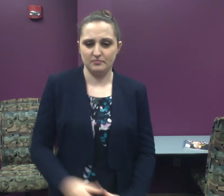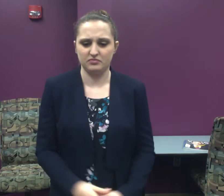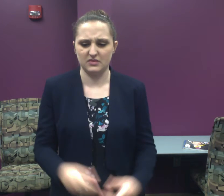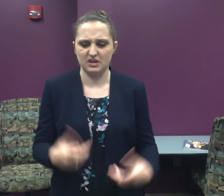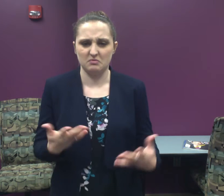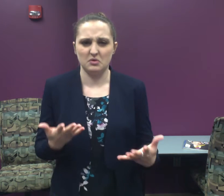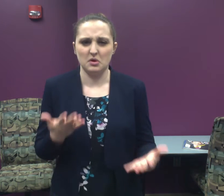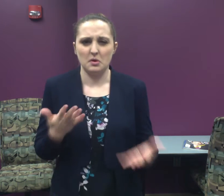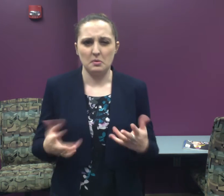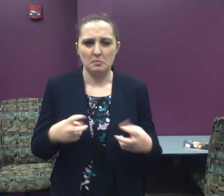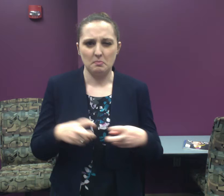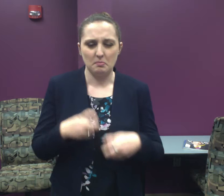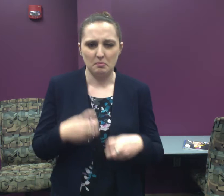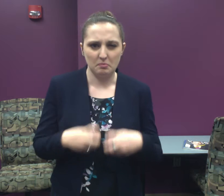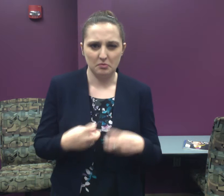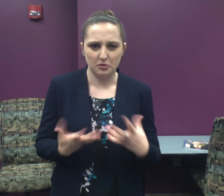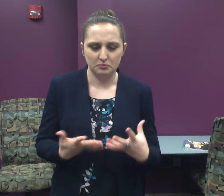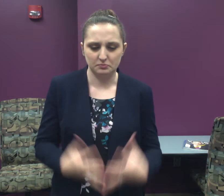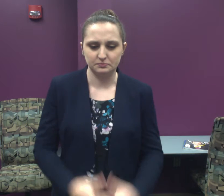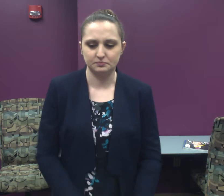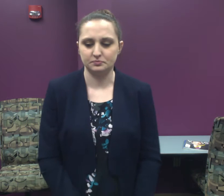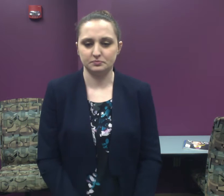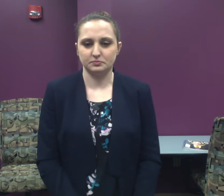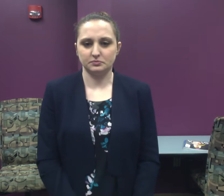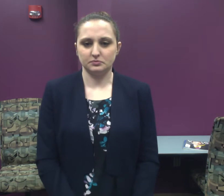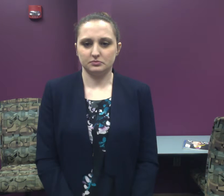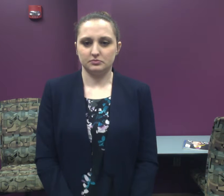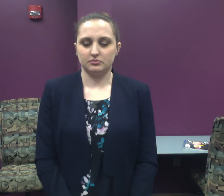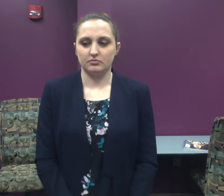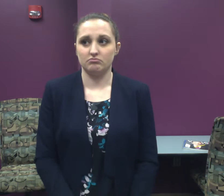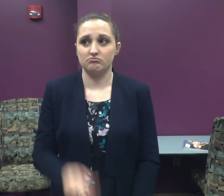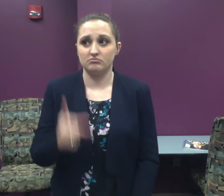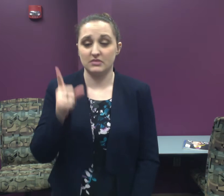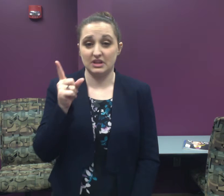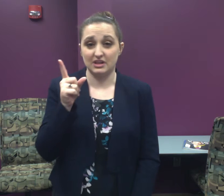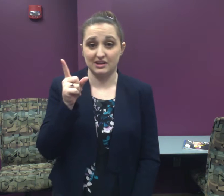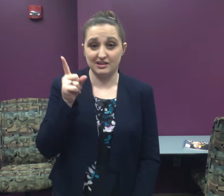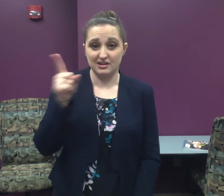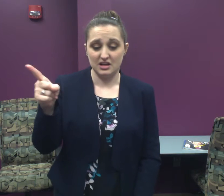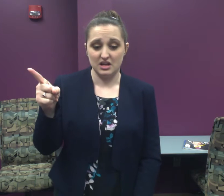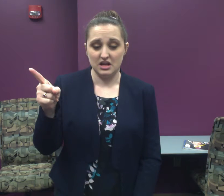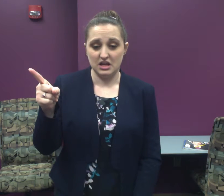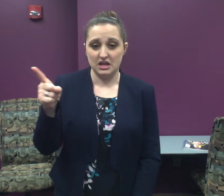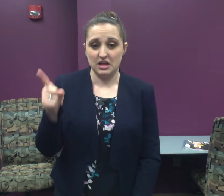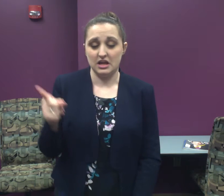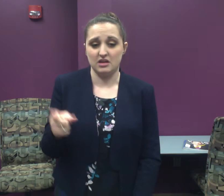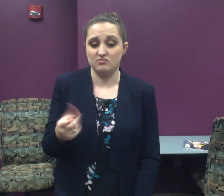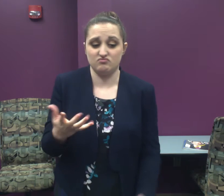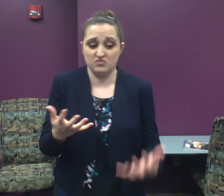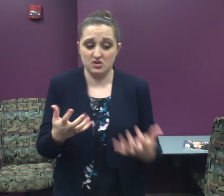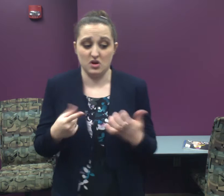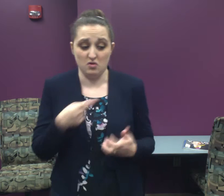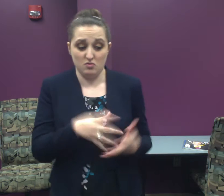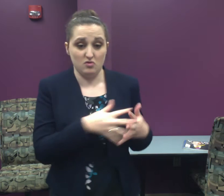out. There were elements in the American Army, General George Patton, that really didn't